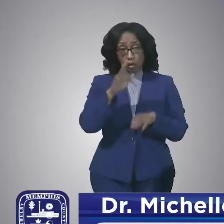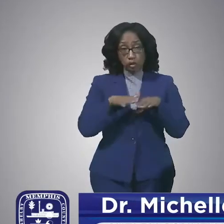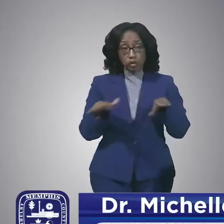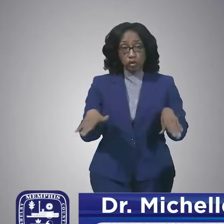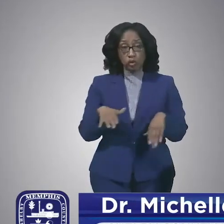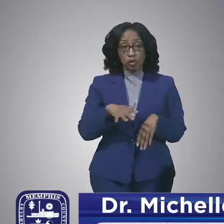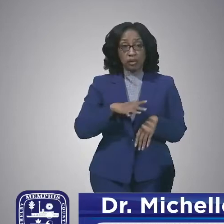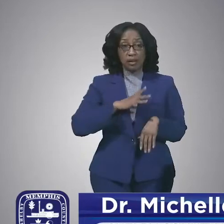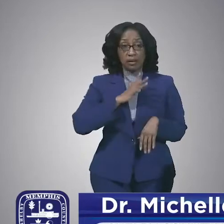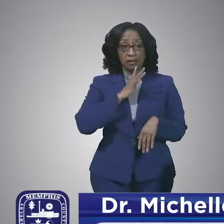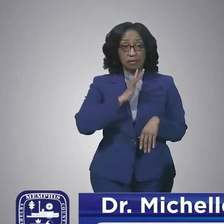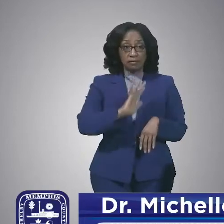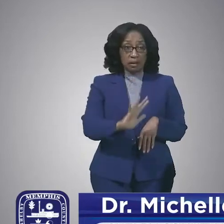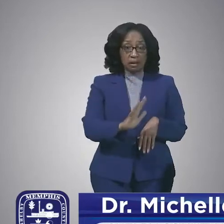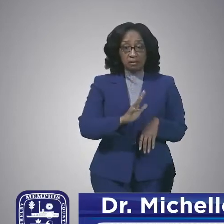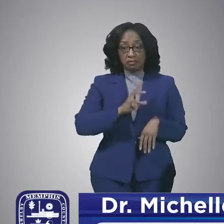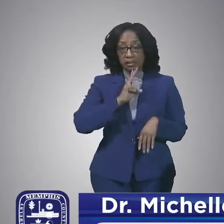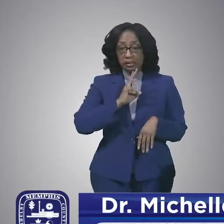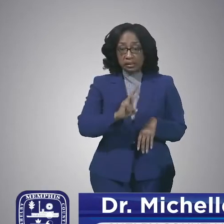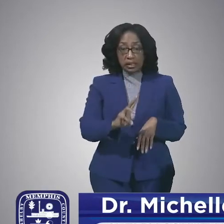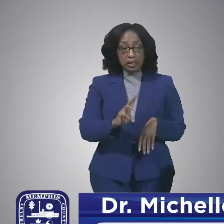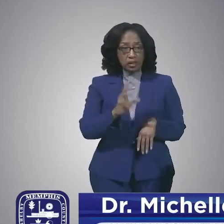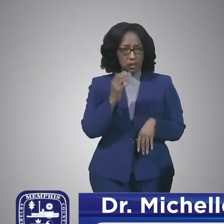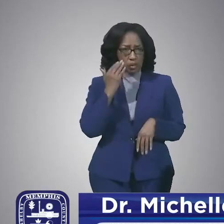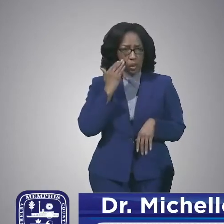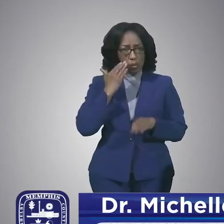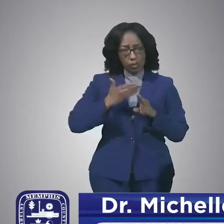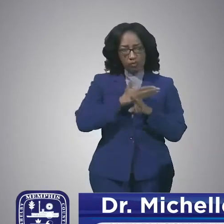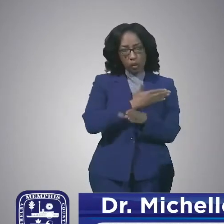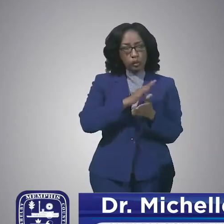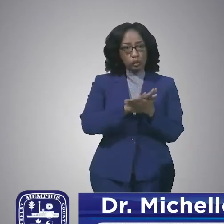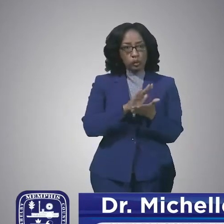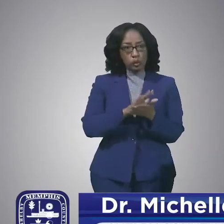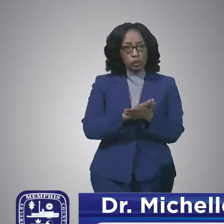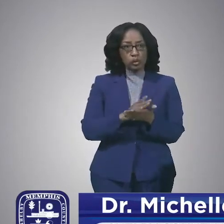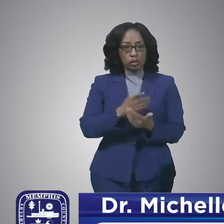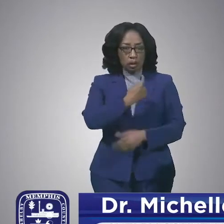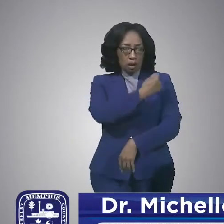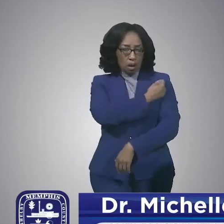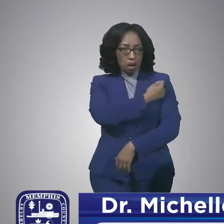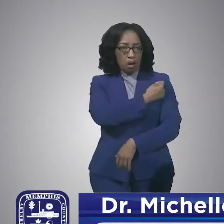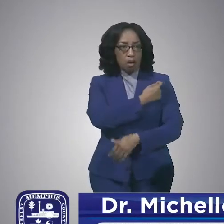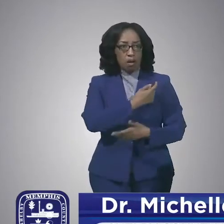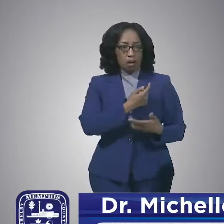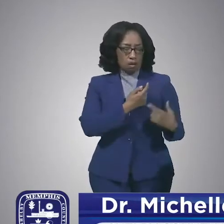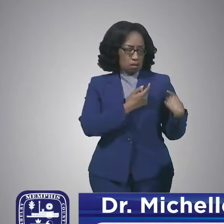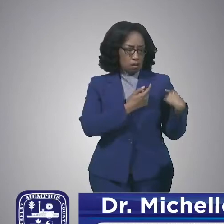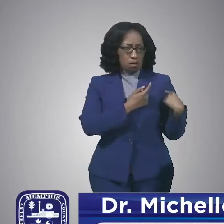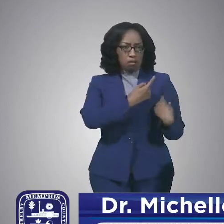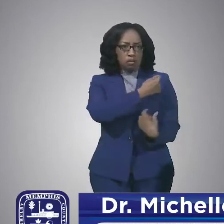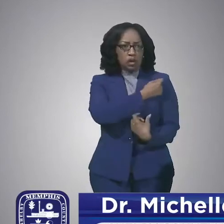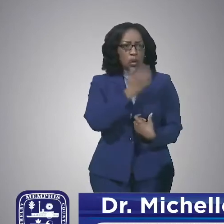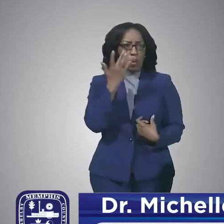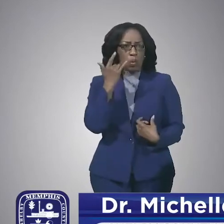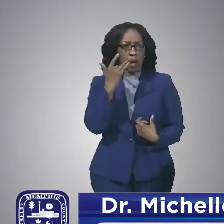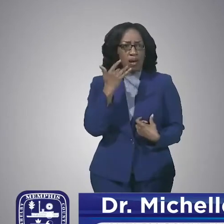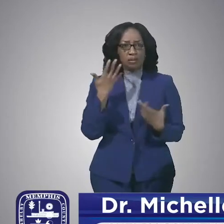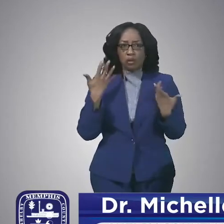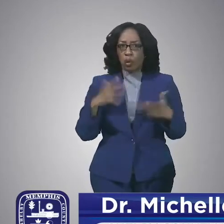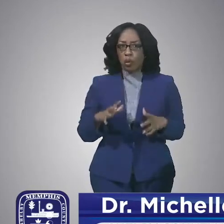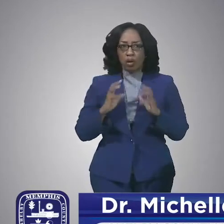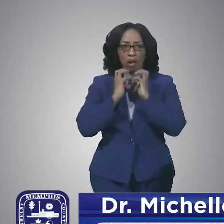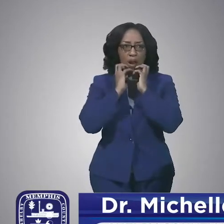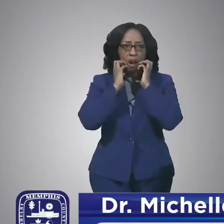have traditionally gotten to start school are so important to prevent outbreaks. Nobody wants a